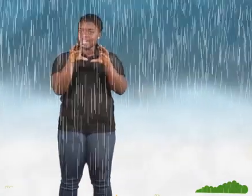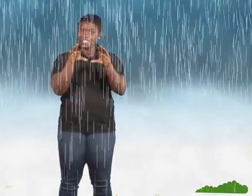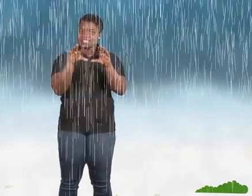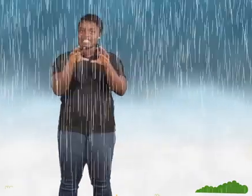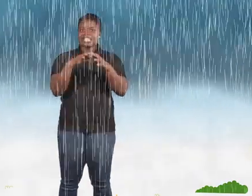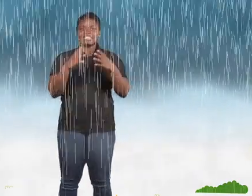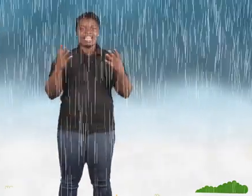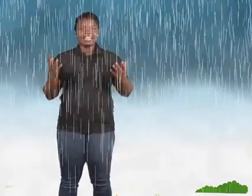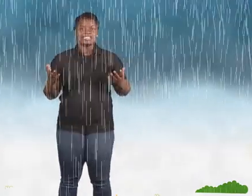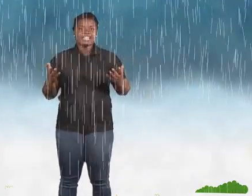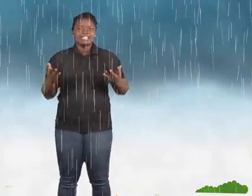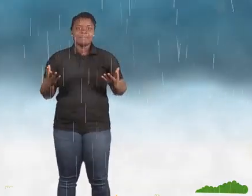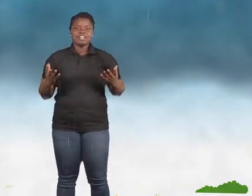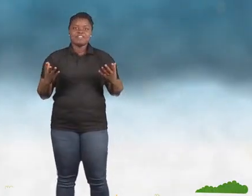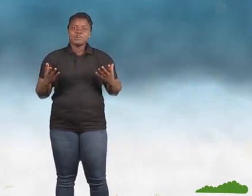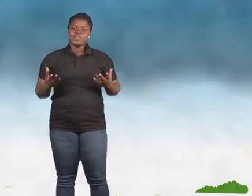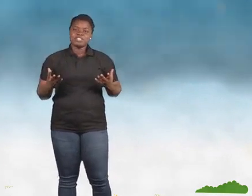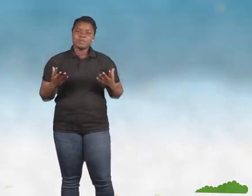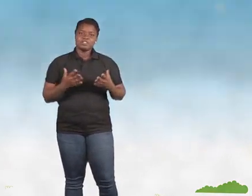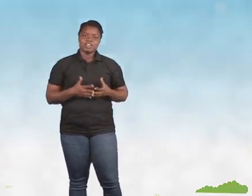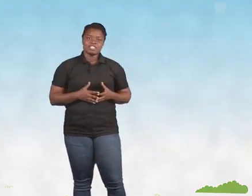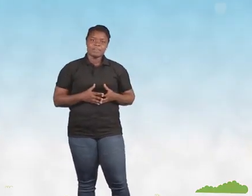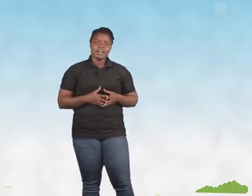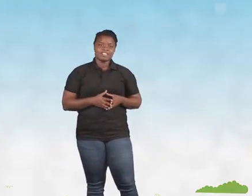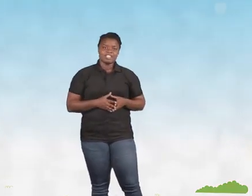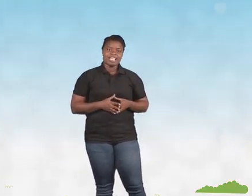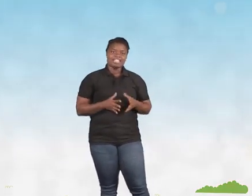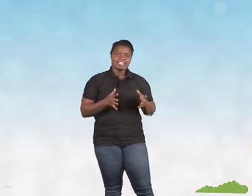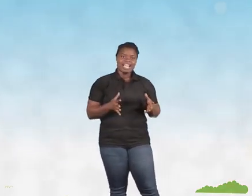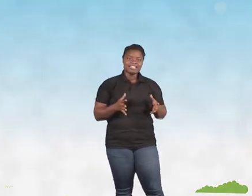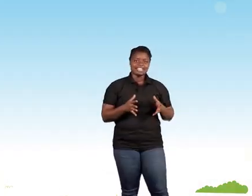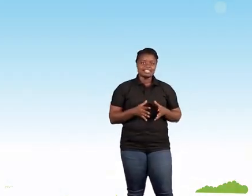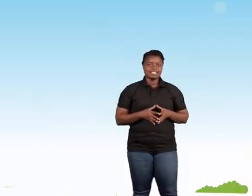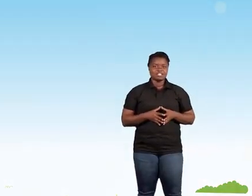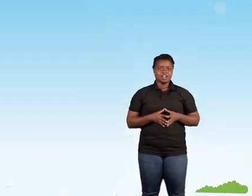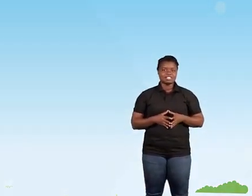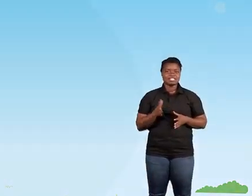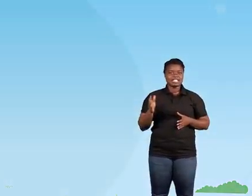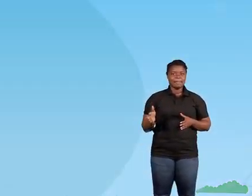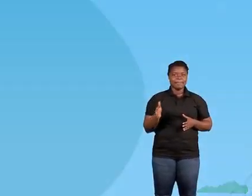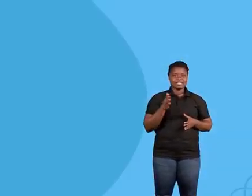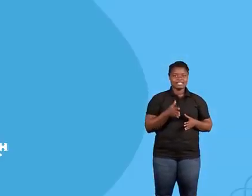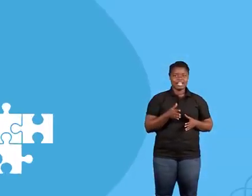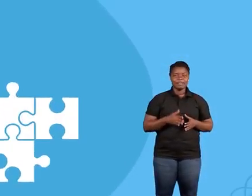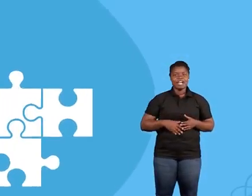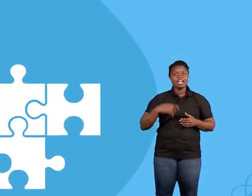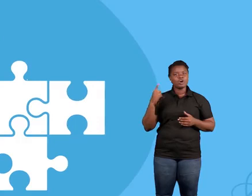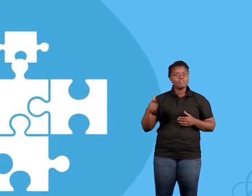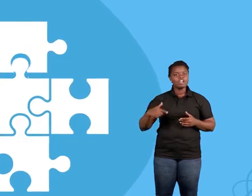rains. Then, they made a few reasonable thoughts about this and then tested their thoughts step by step and